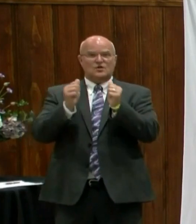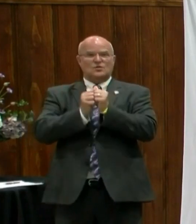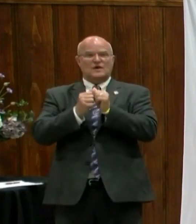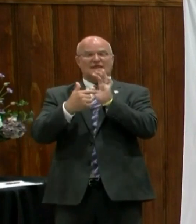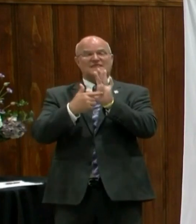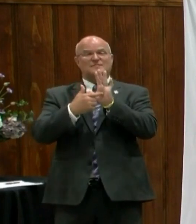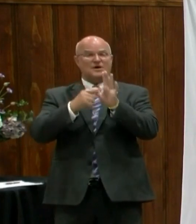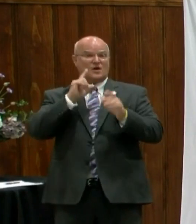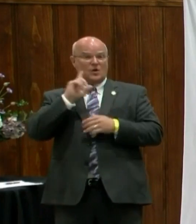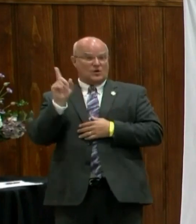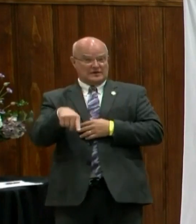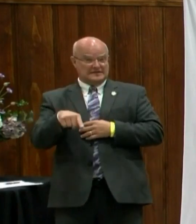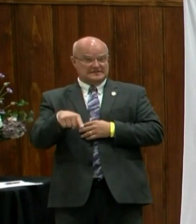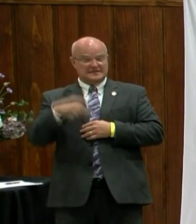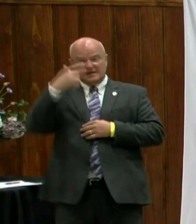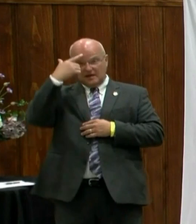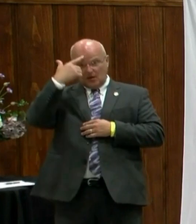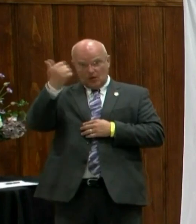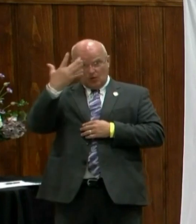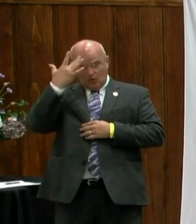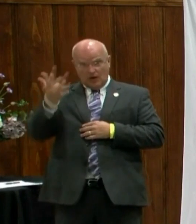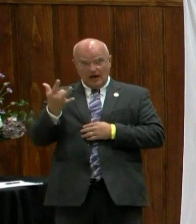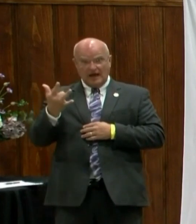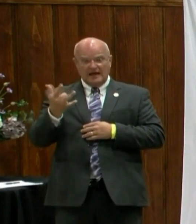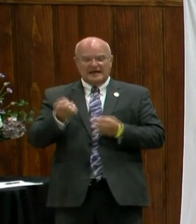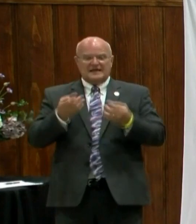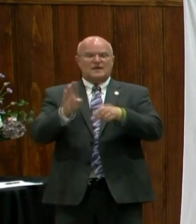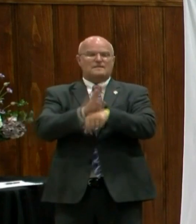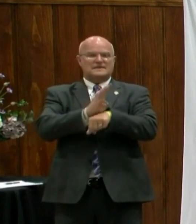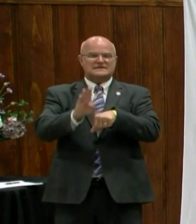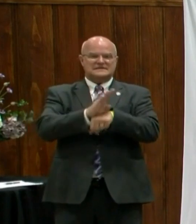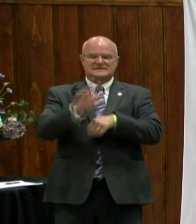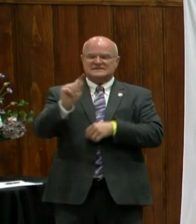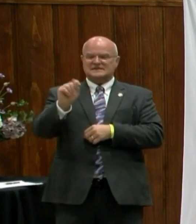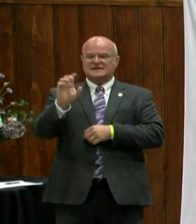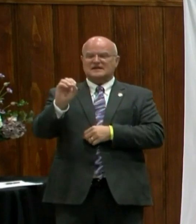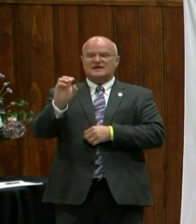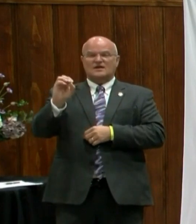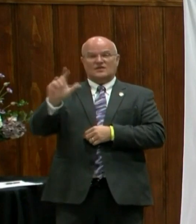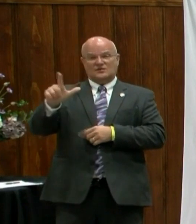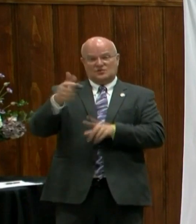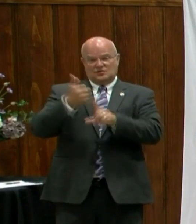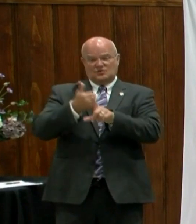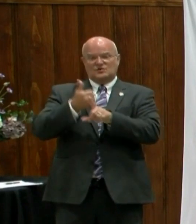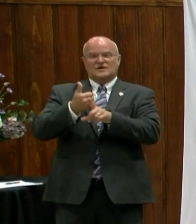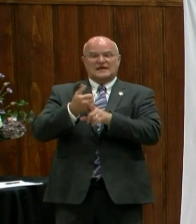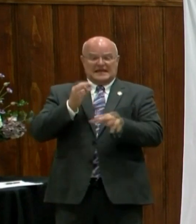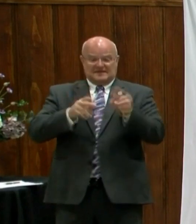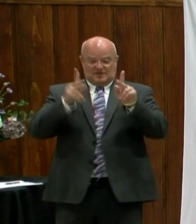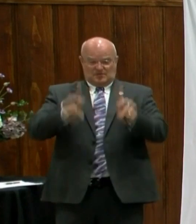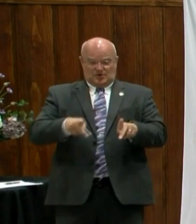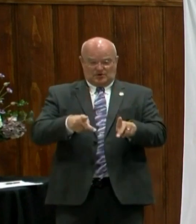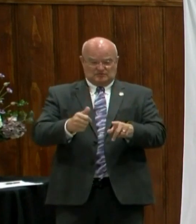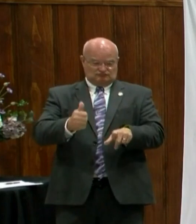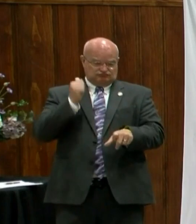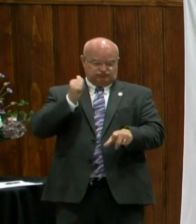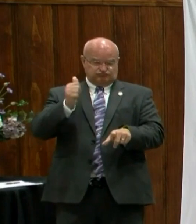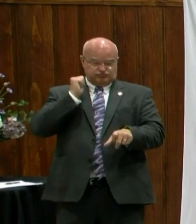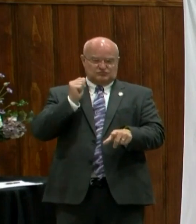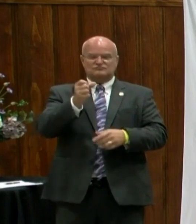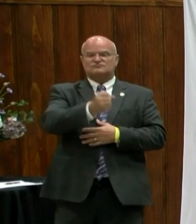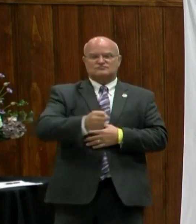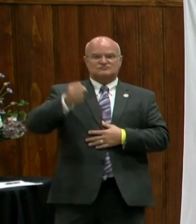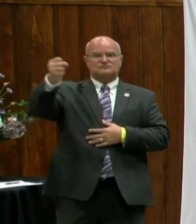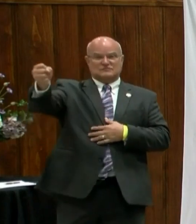the model ordinance because it gives businesses the tool to remove somebody from the premises that does not follow